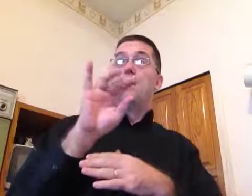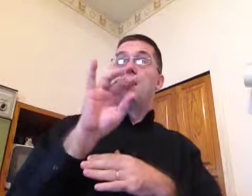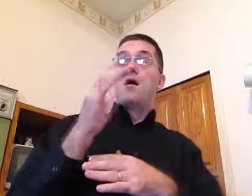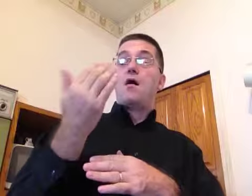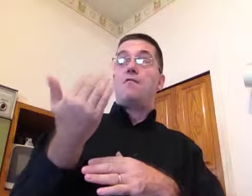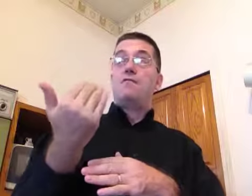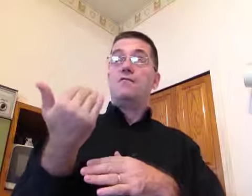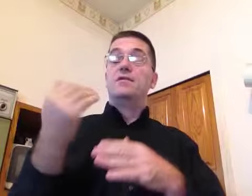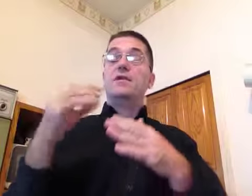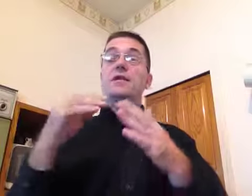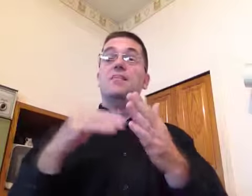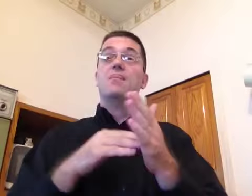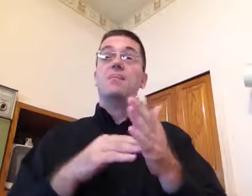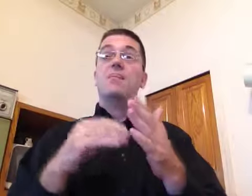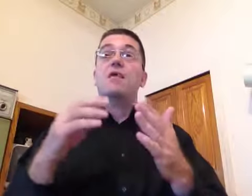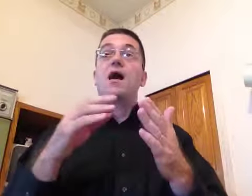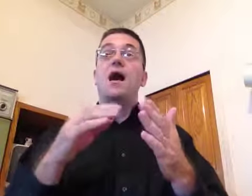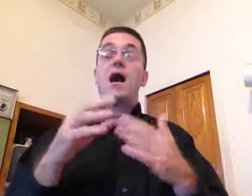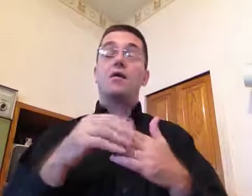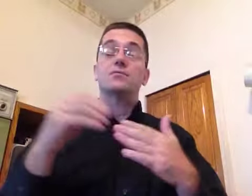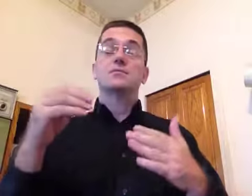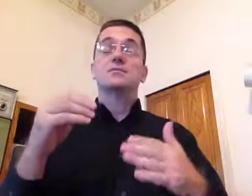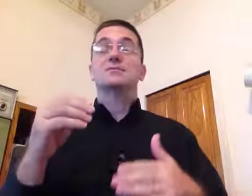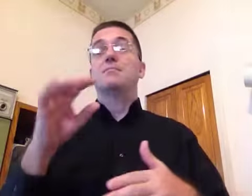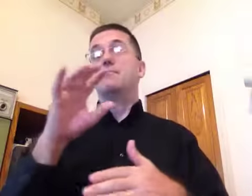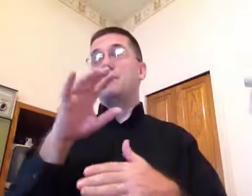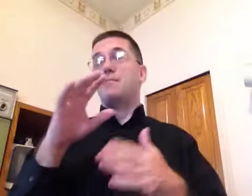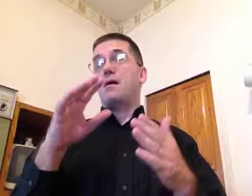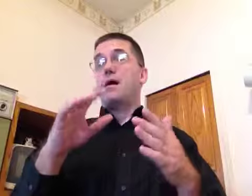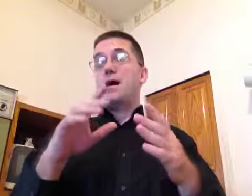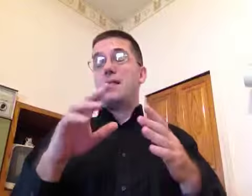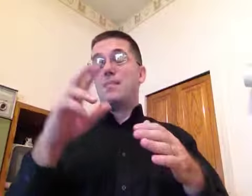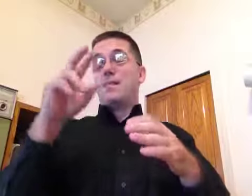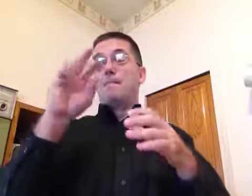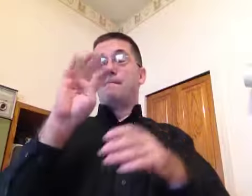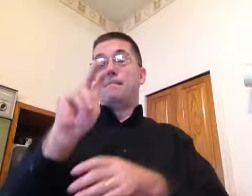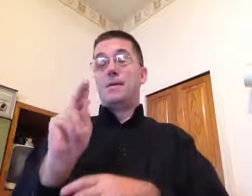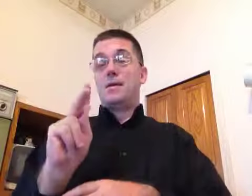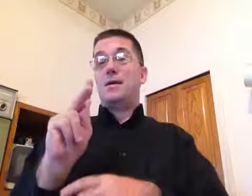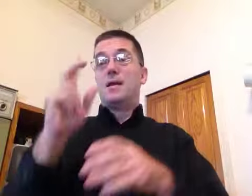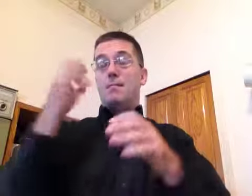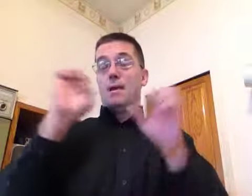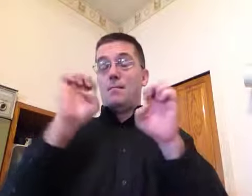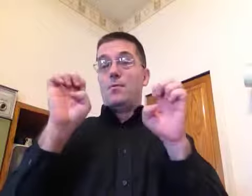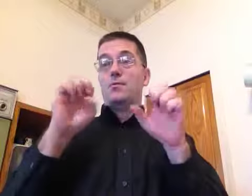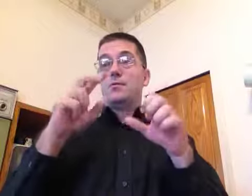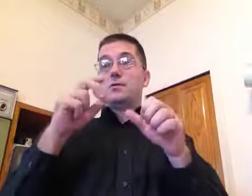emergency fund. Debate is, me and my wife had made a goal to